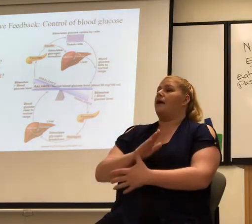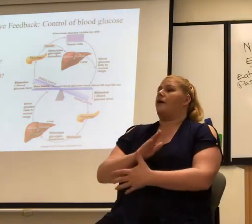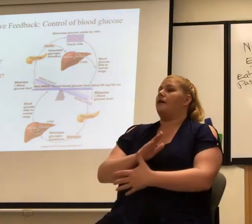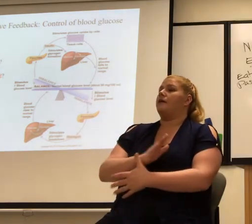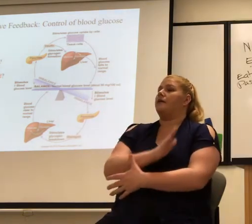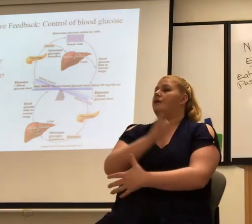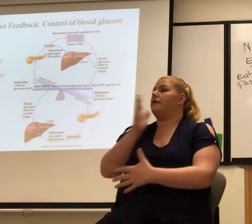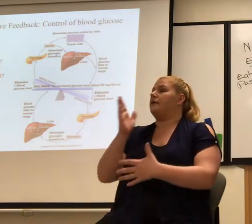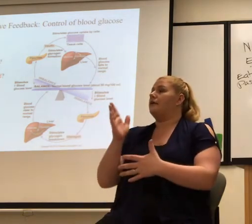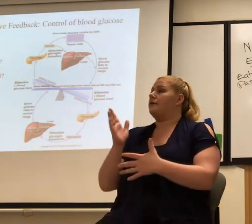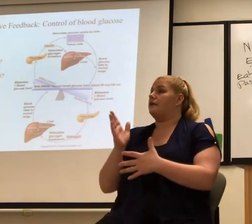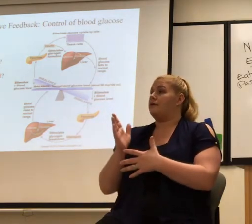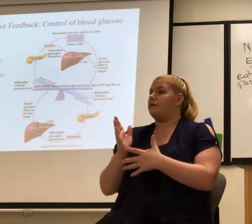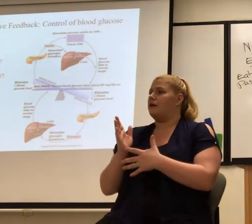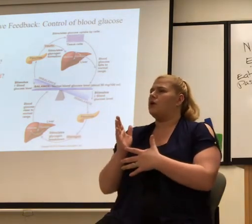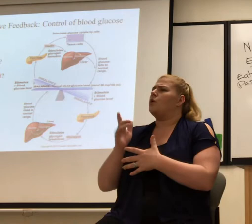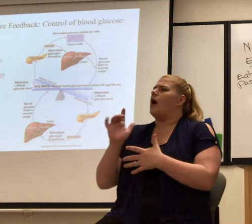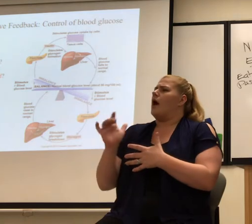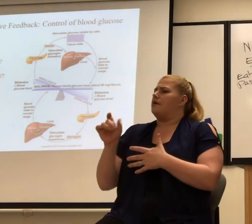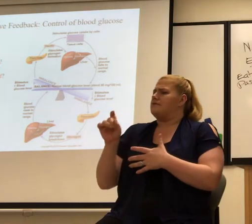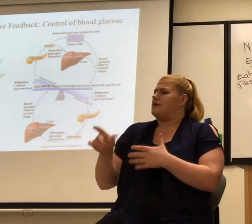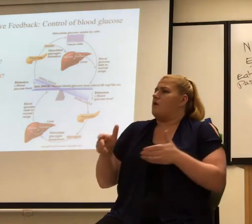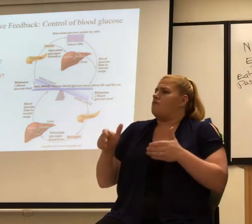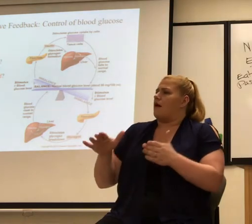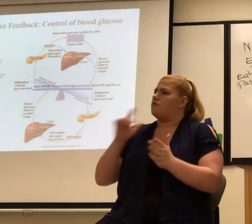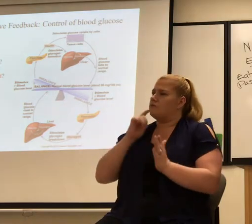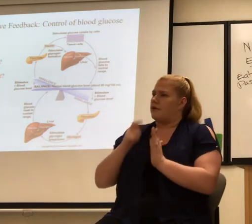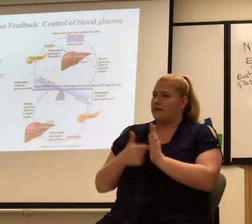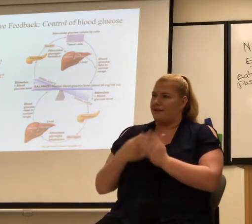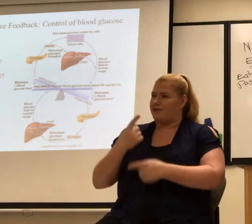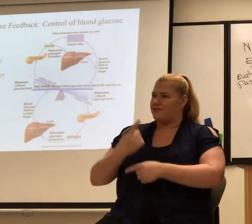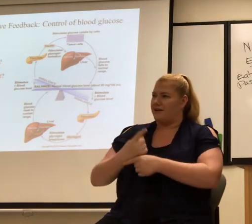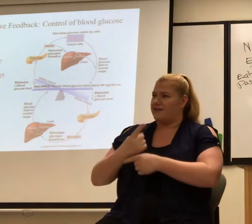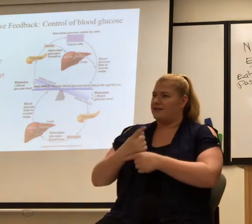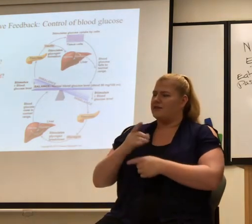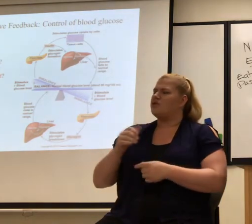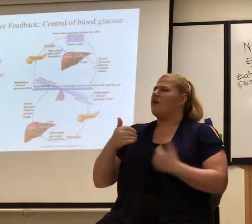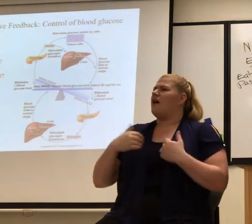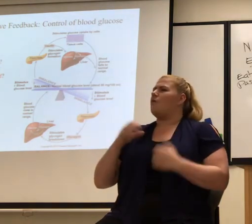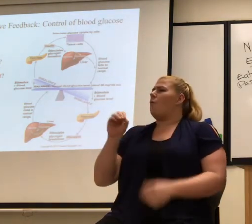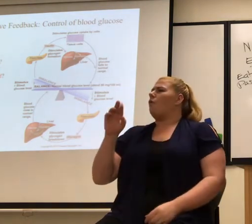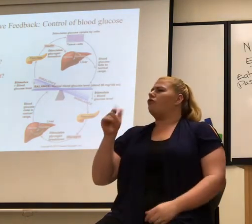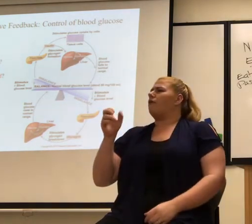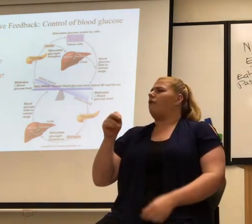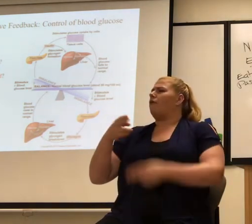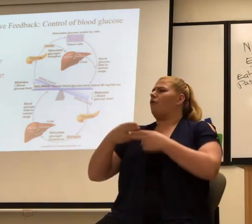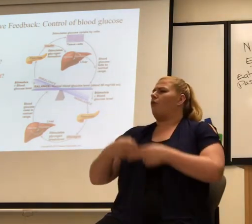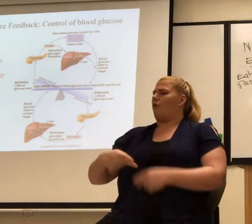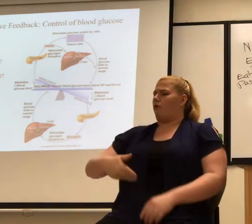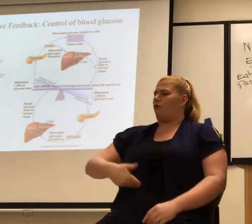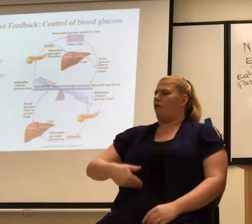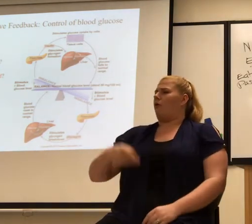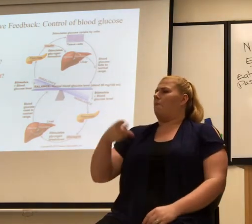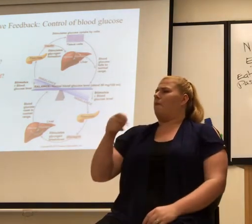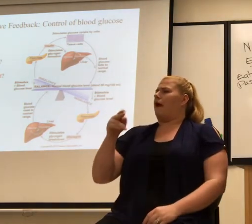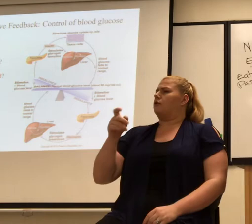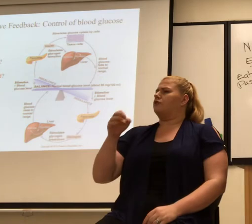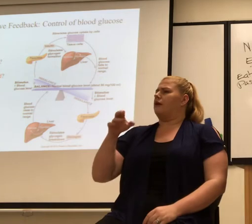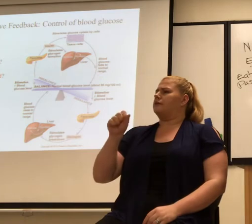the pancreas. Some of the blood vessels that take blood to the pancreas have these glucose sensors in them.